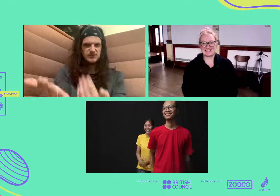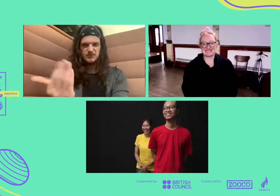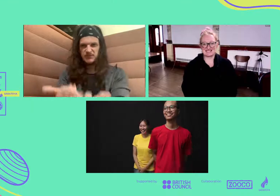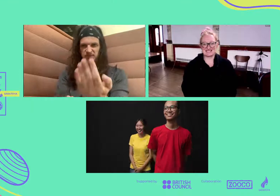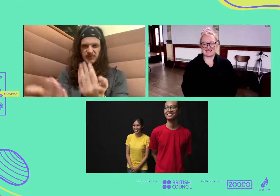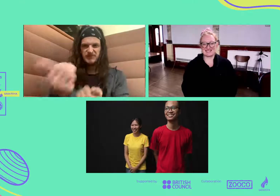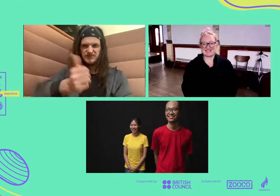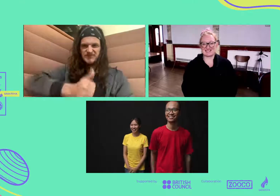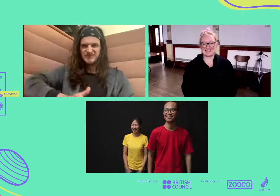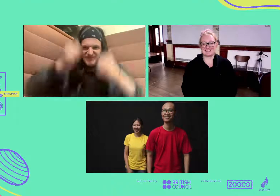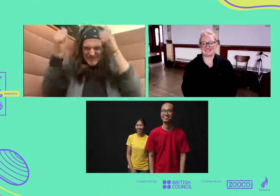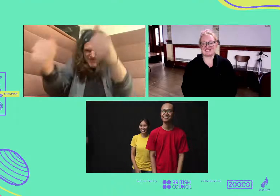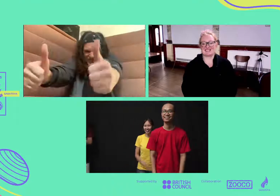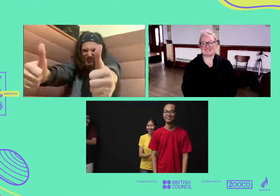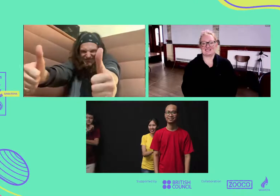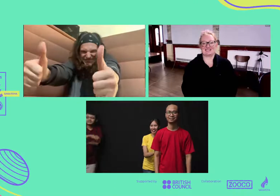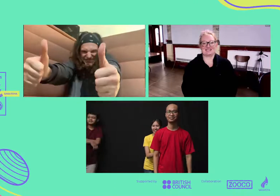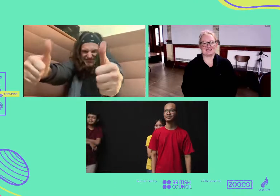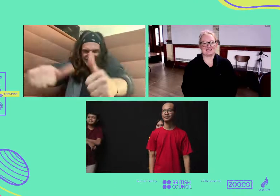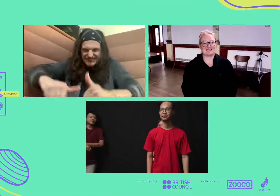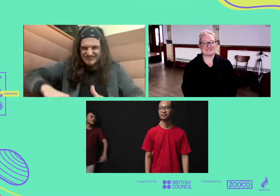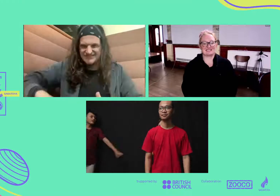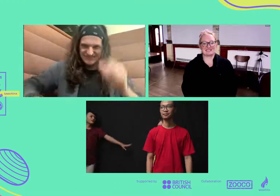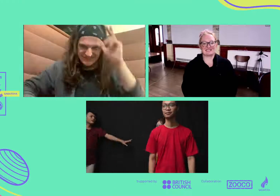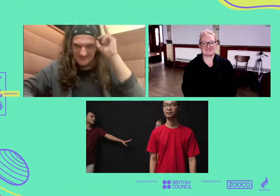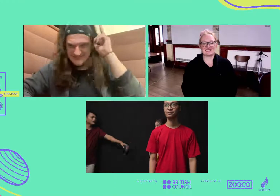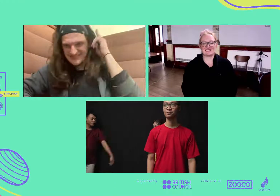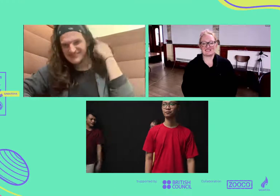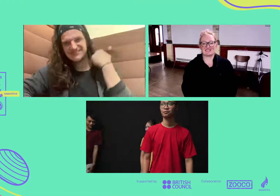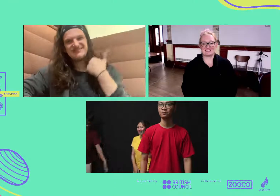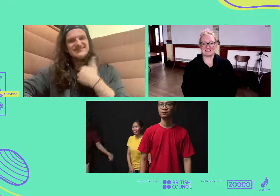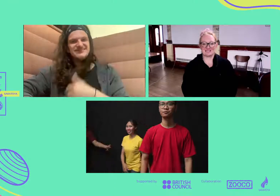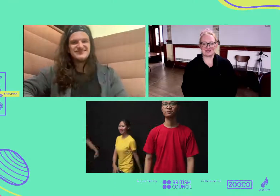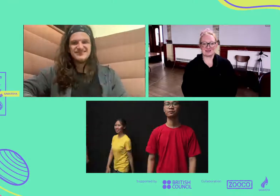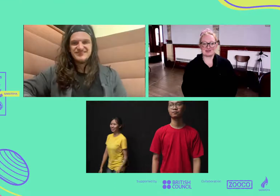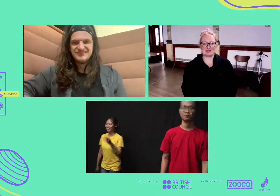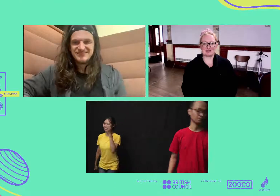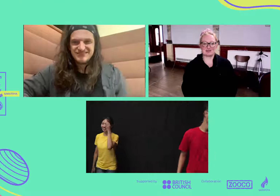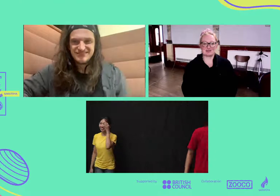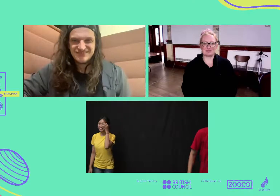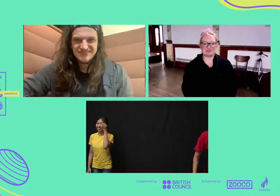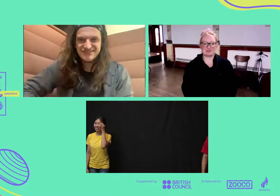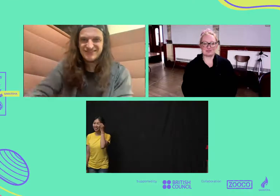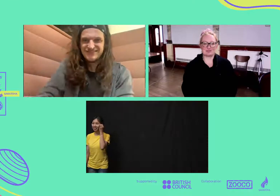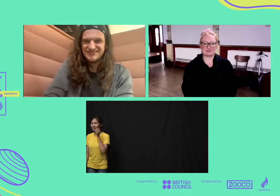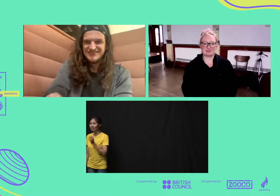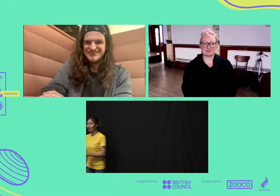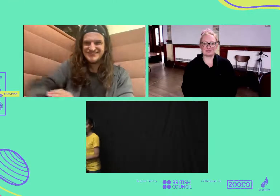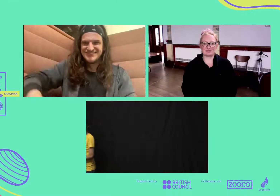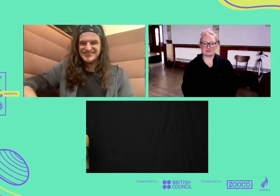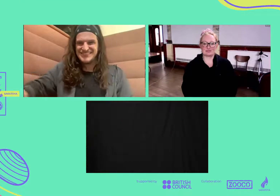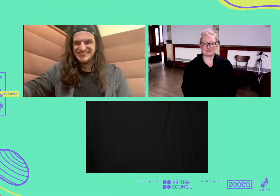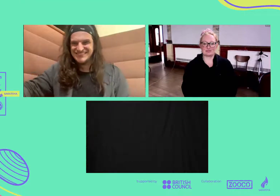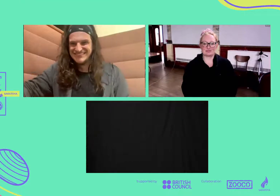One of you two? Okay, don't worry, just one of you volunteer, great.